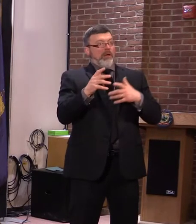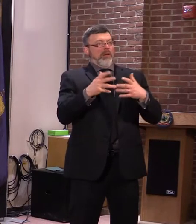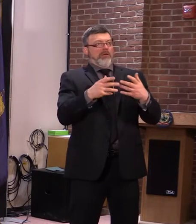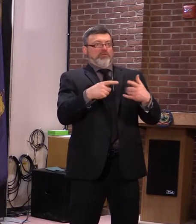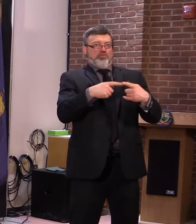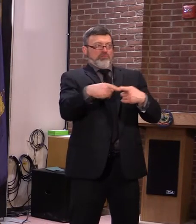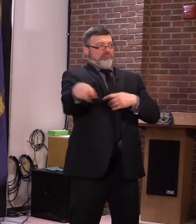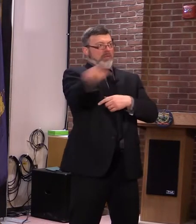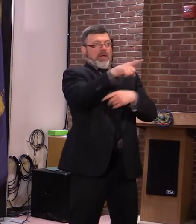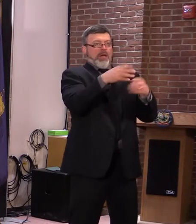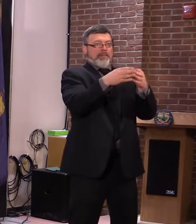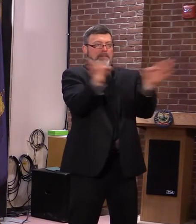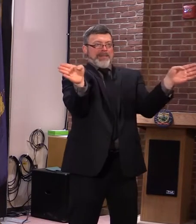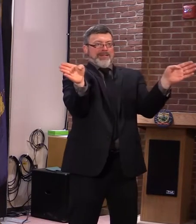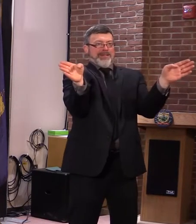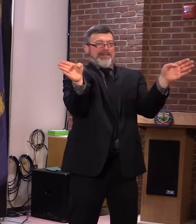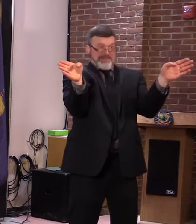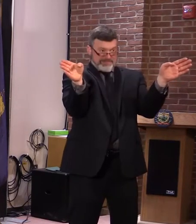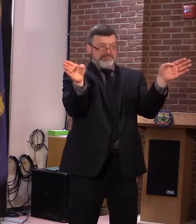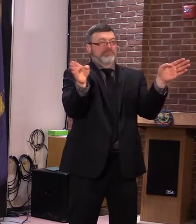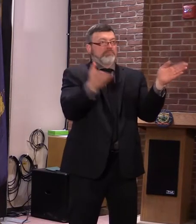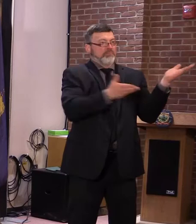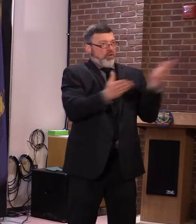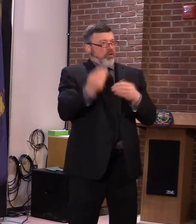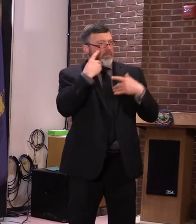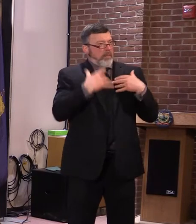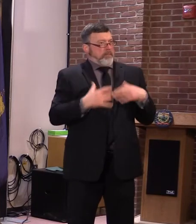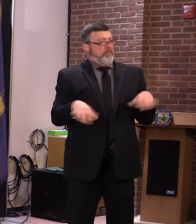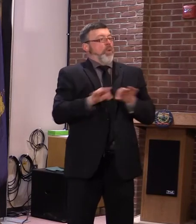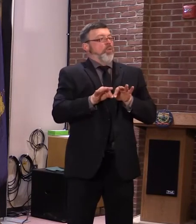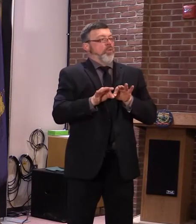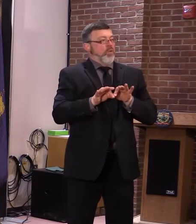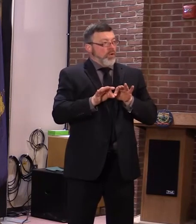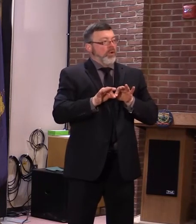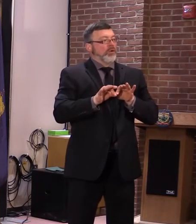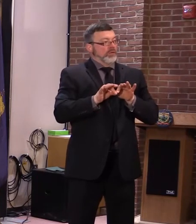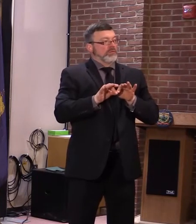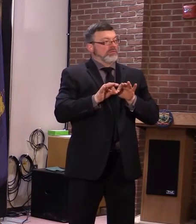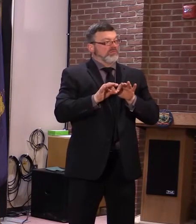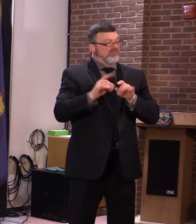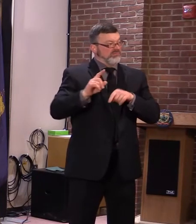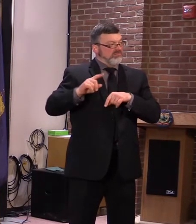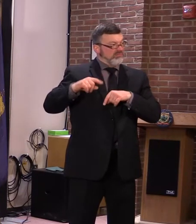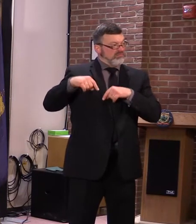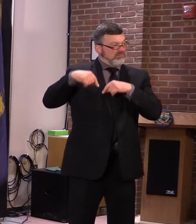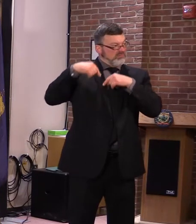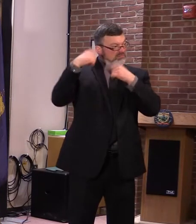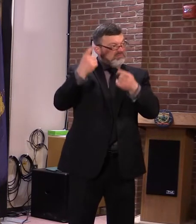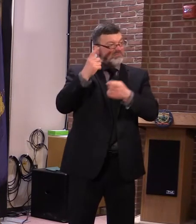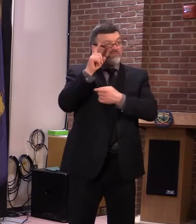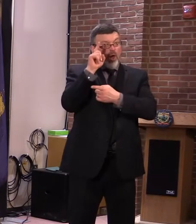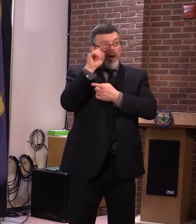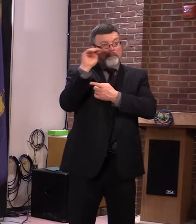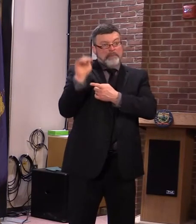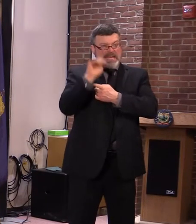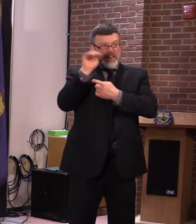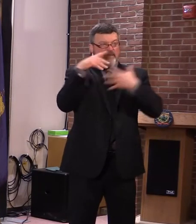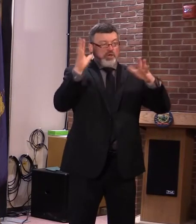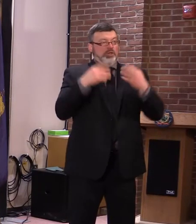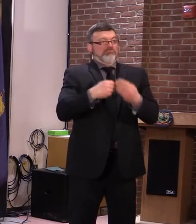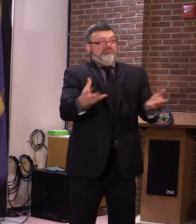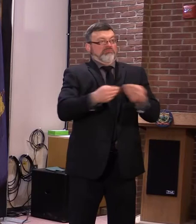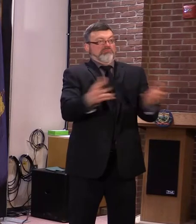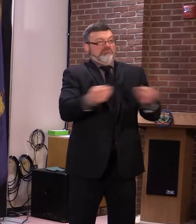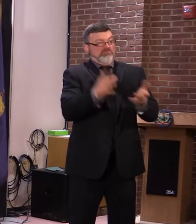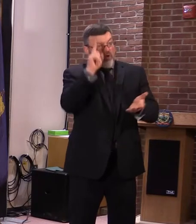than 1 million rapid tests have been distributed in Vermont since late December. For the general population,